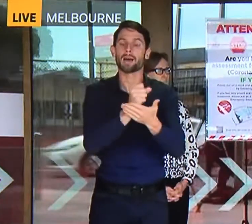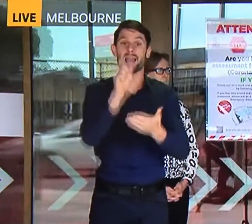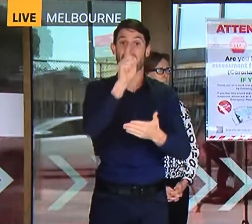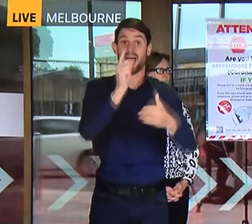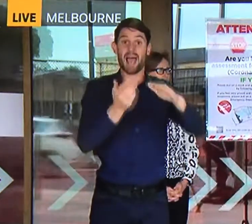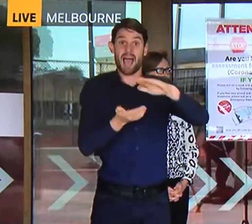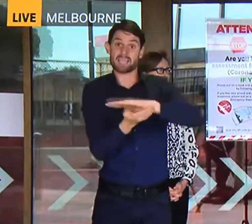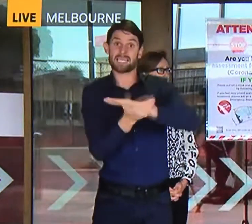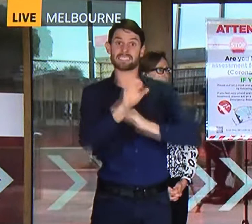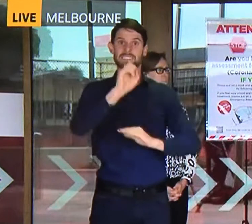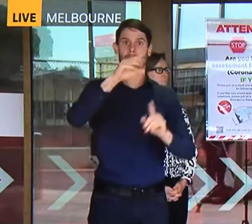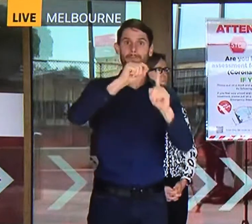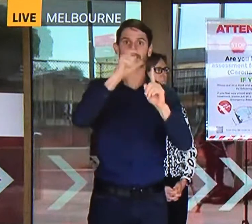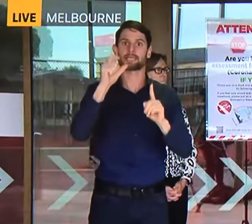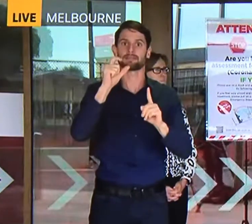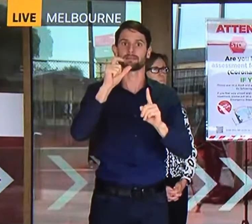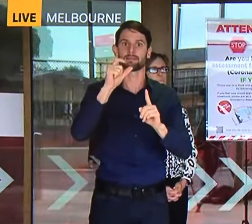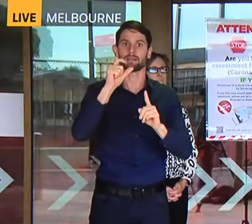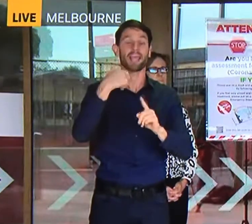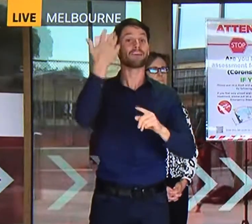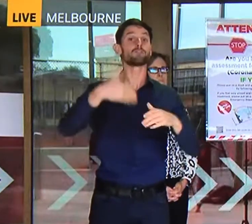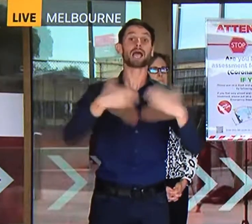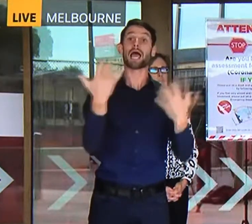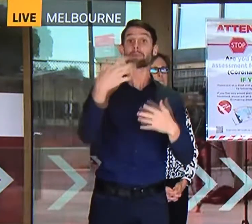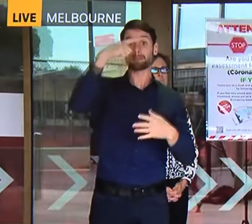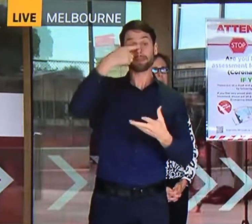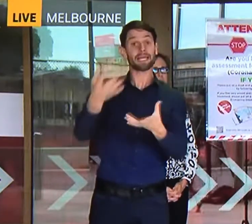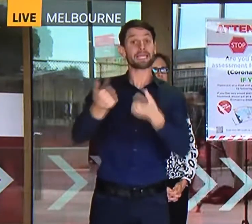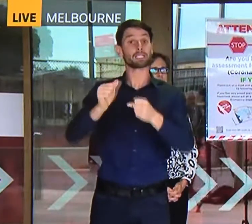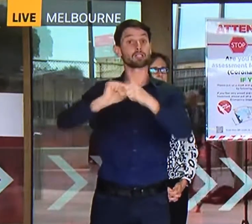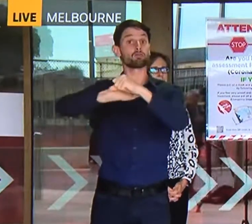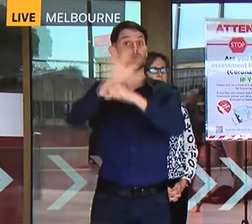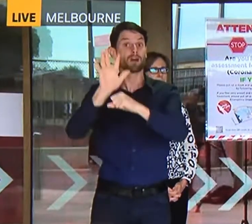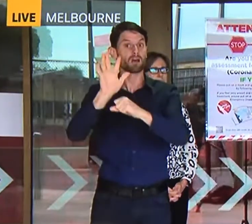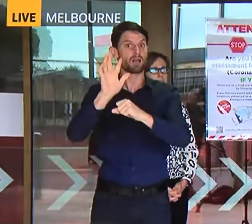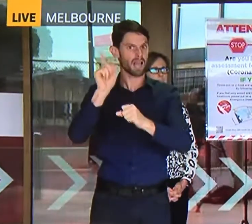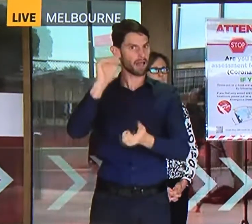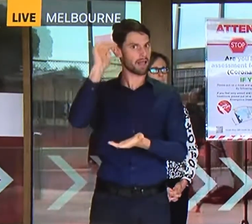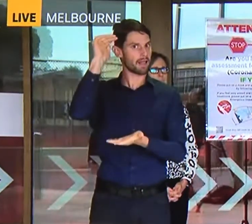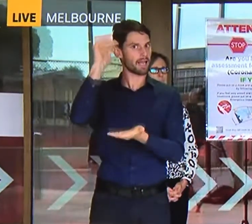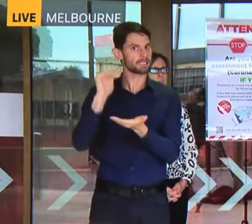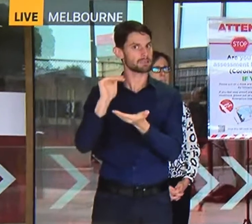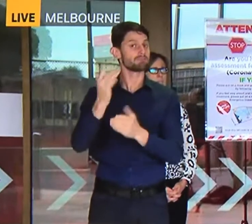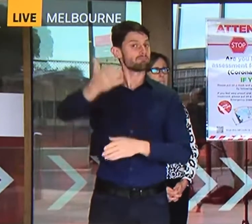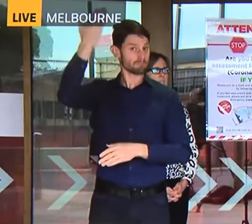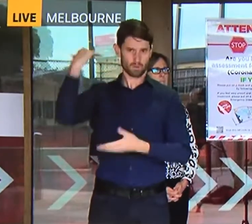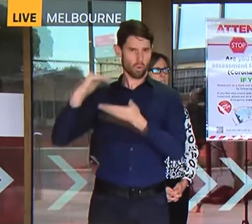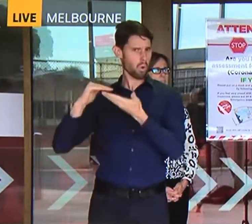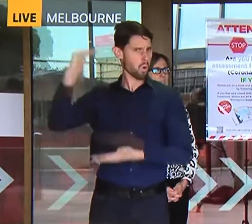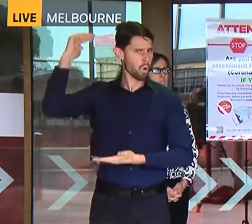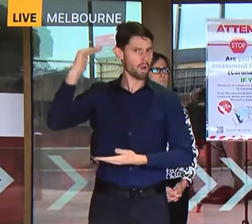10% daily figure to single figures with regards to our daily increase in